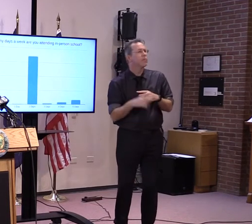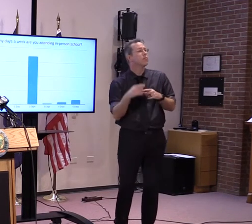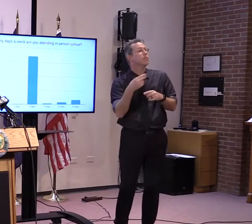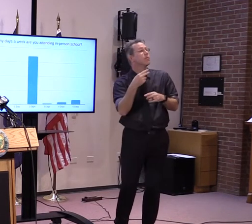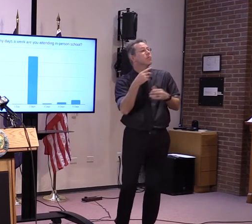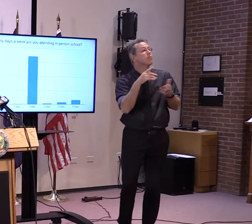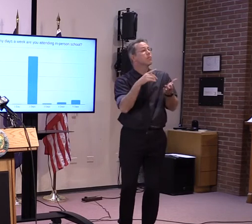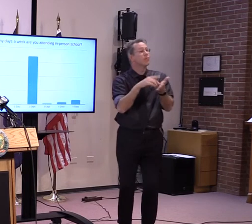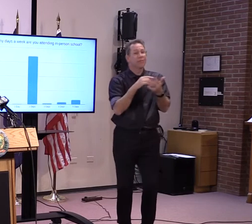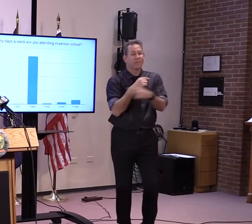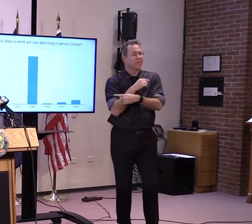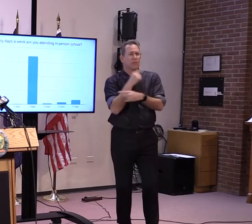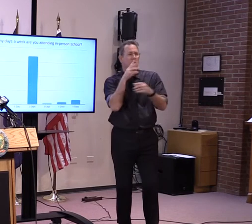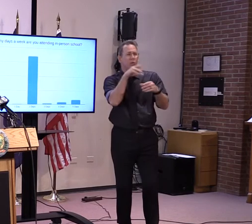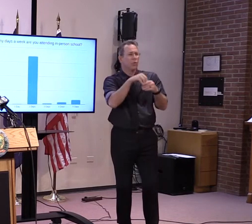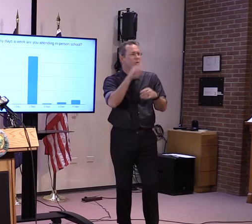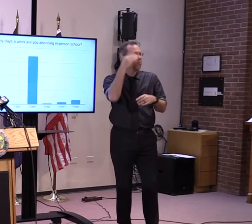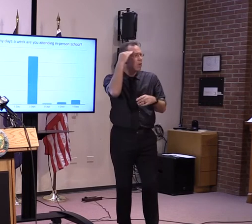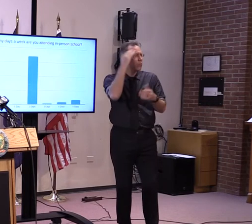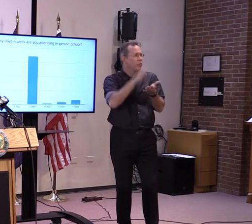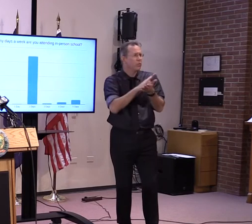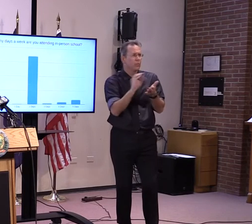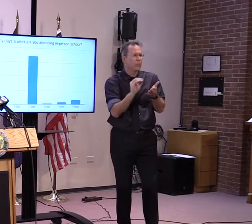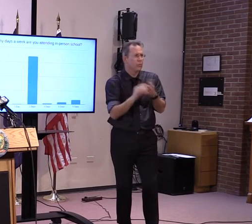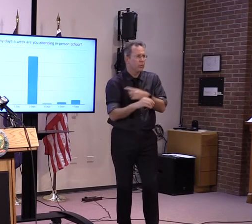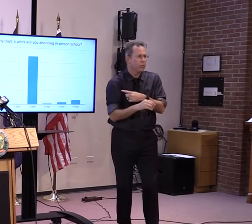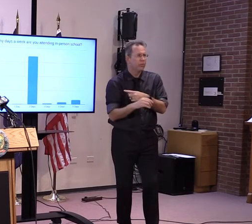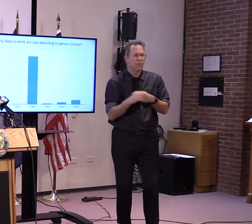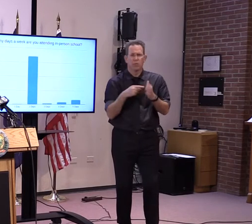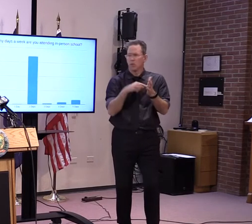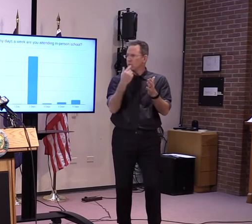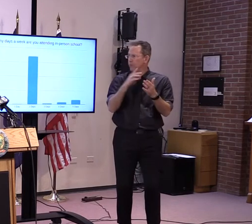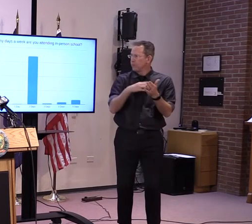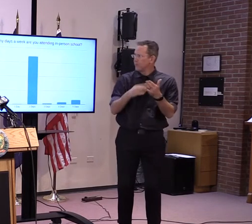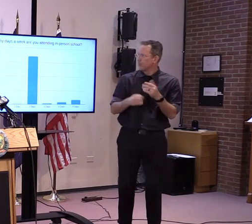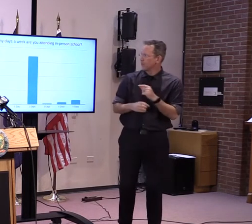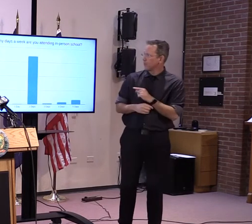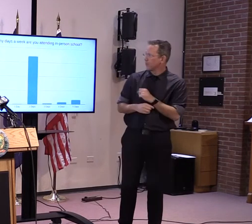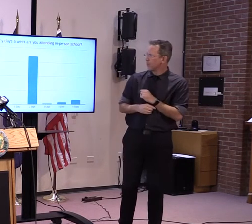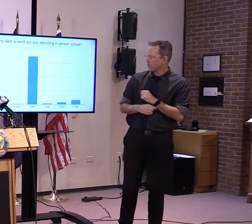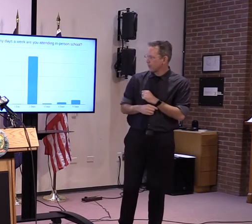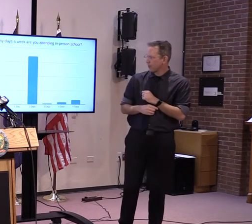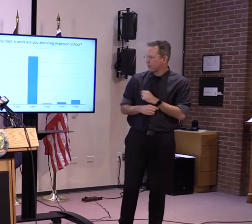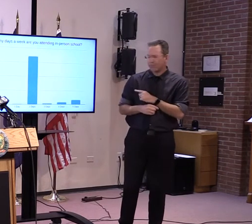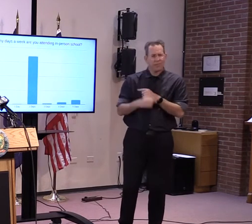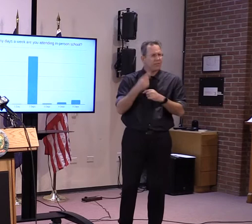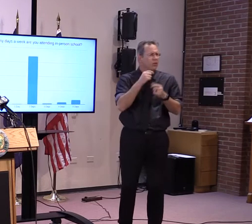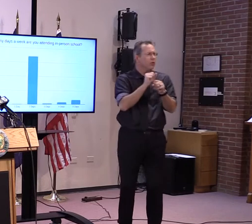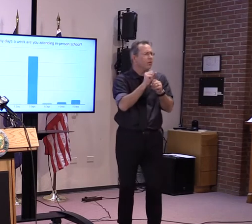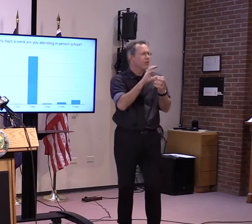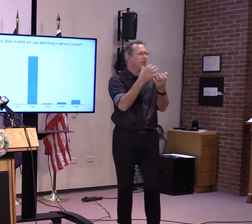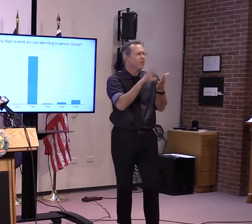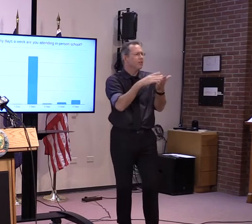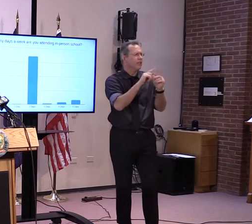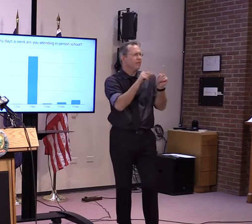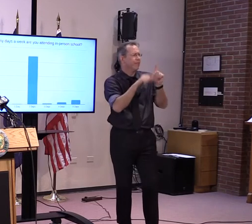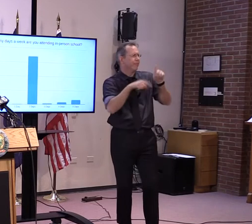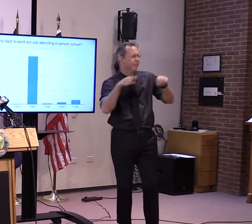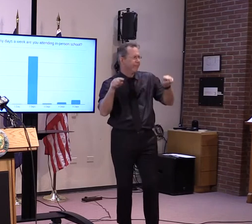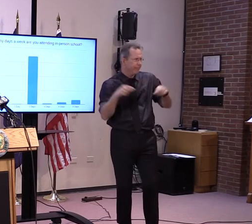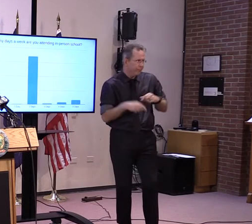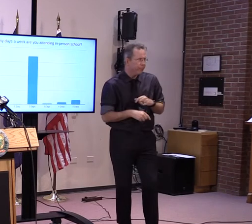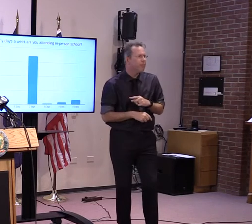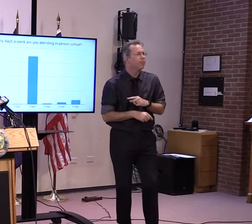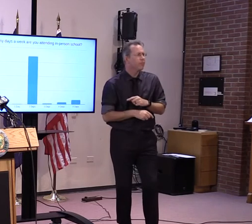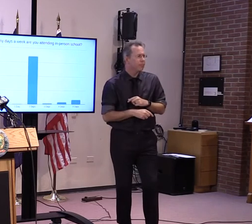cohorts are morning and afternoon. So that does not accurately reflect Vermont Peelier. So as we can see, a majority